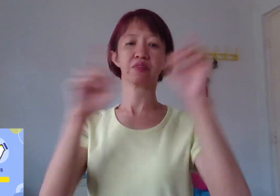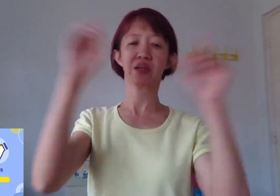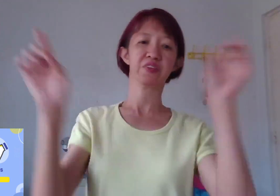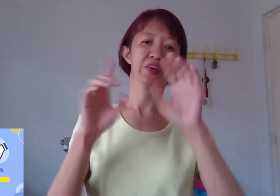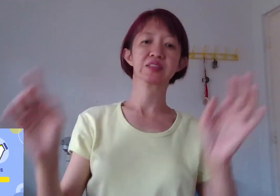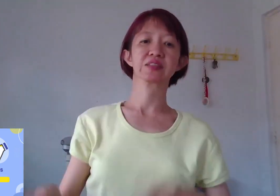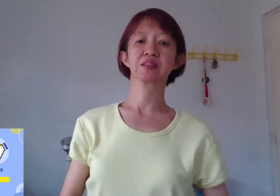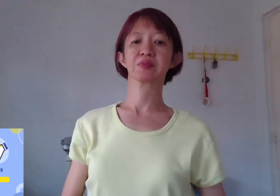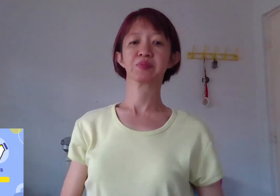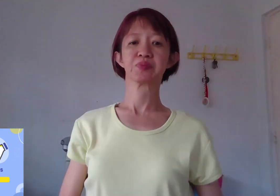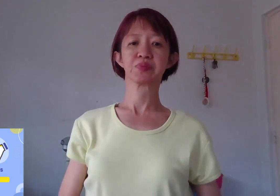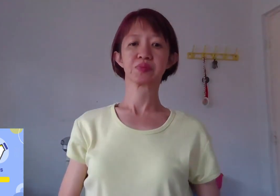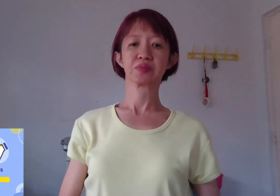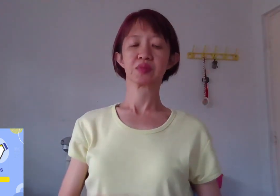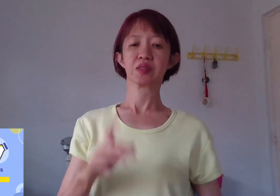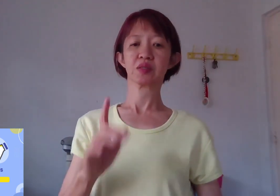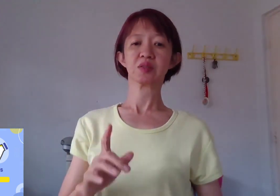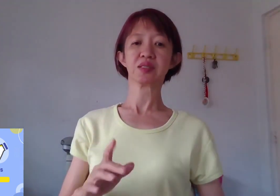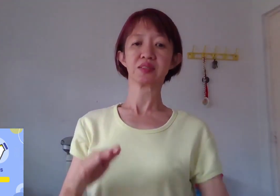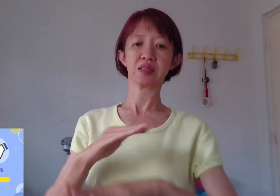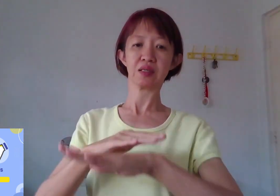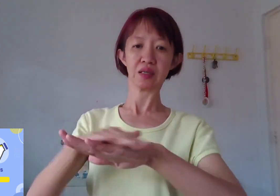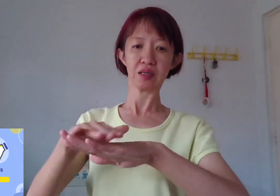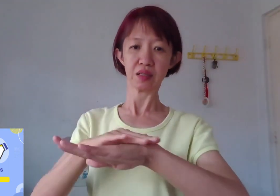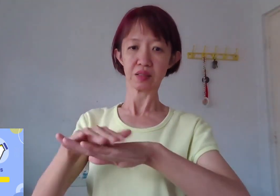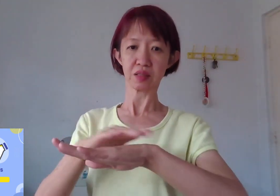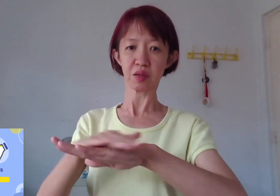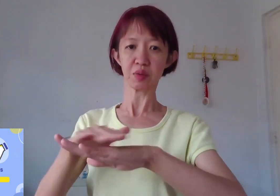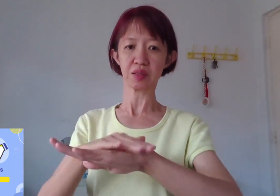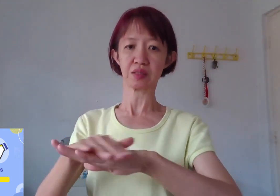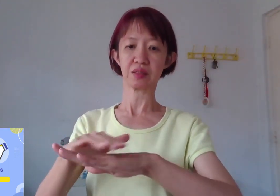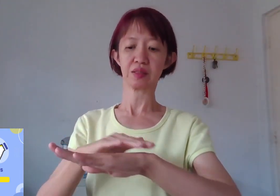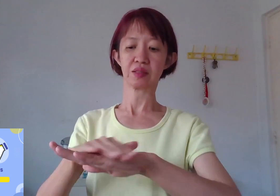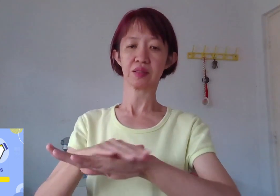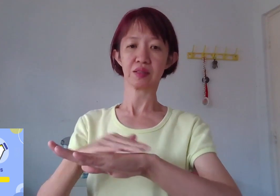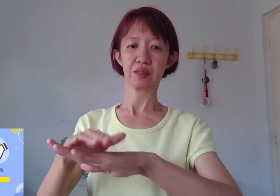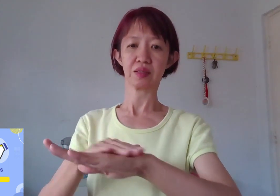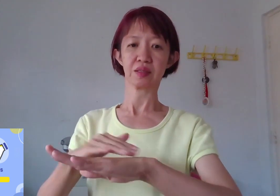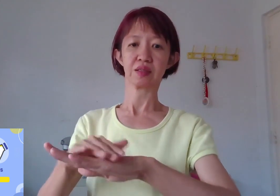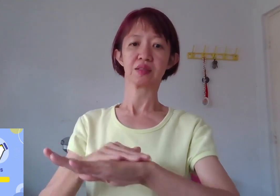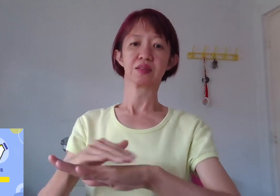very fast, you just say slowly.